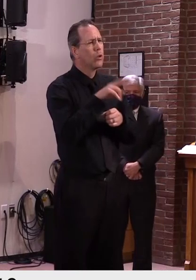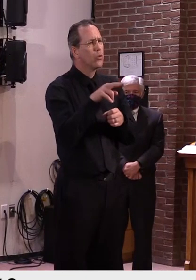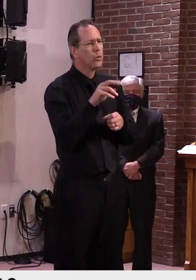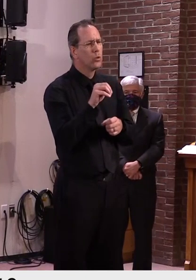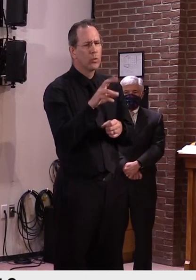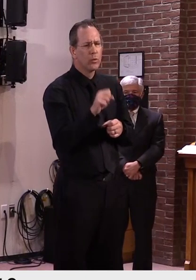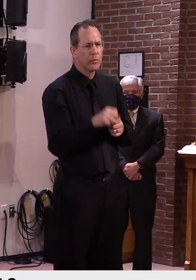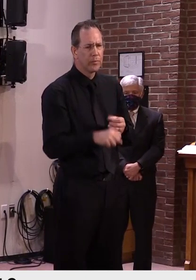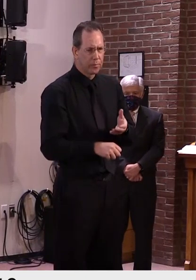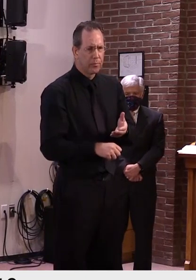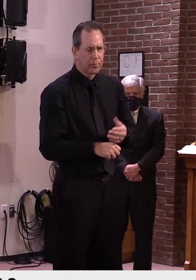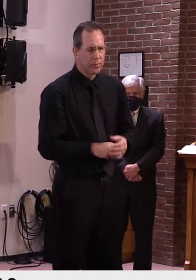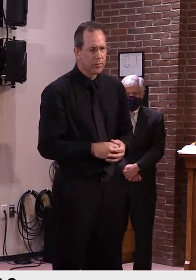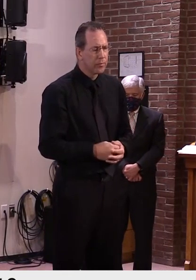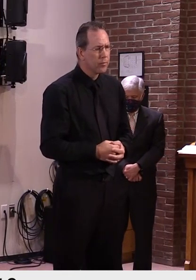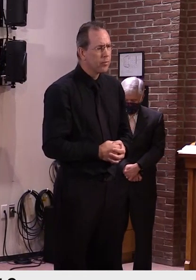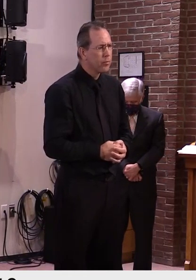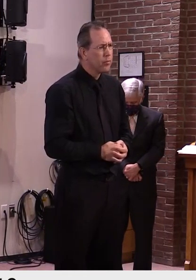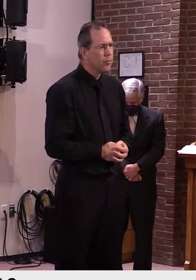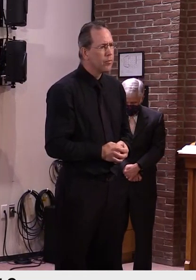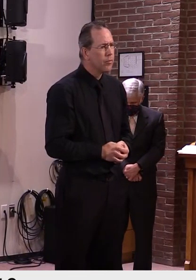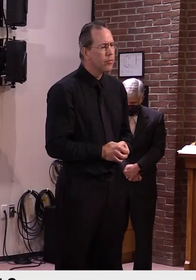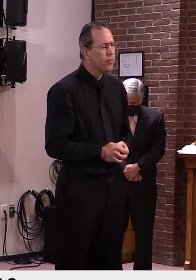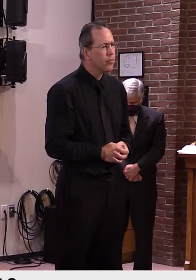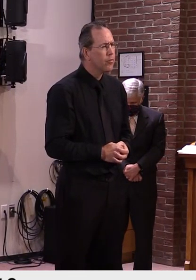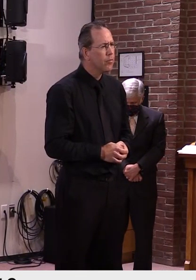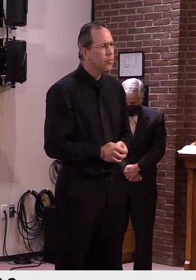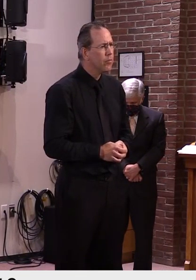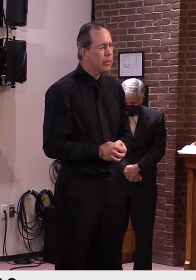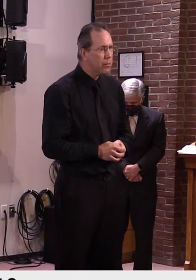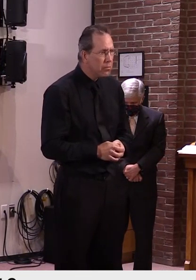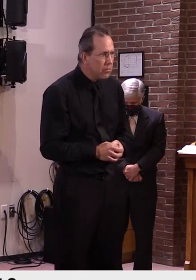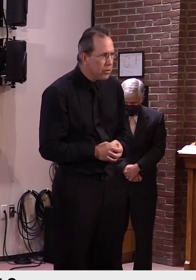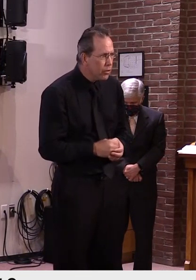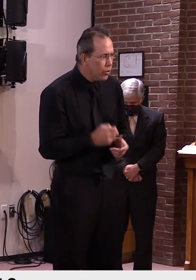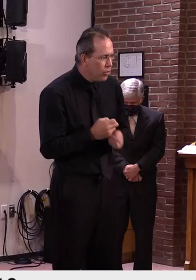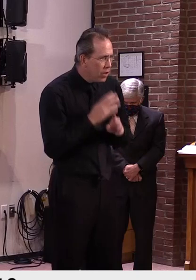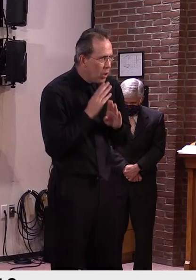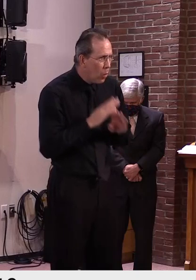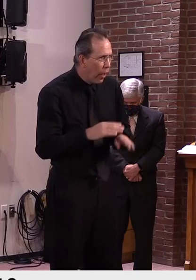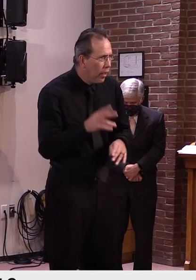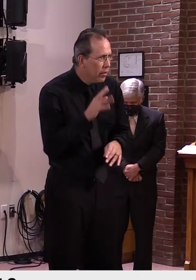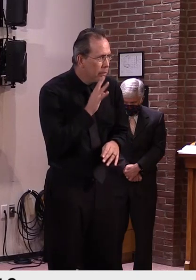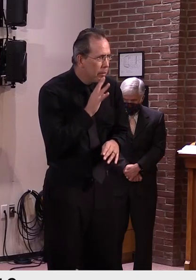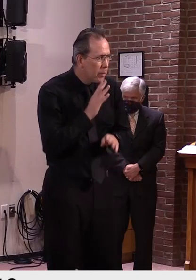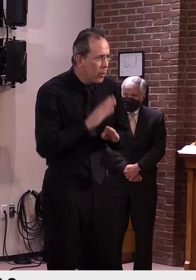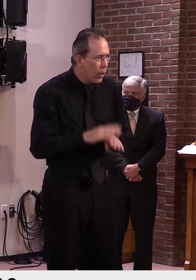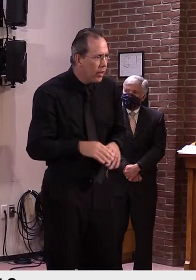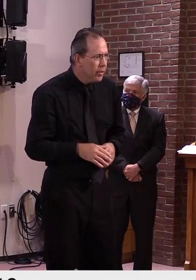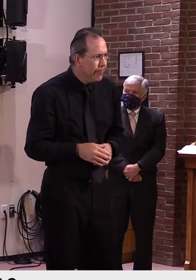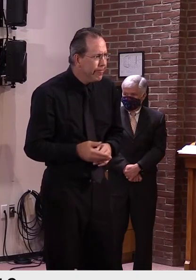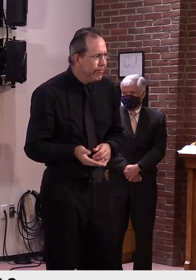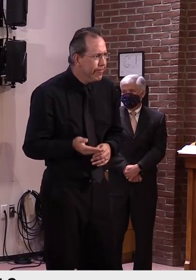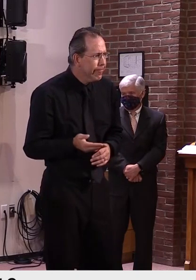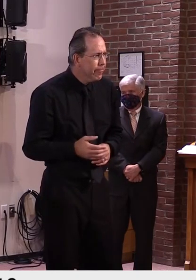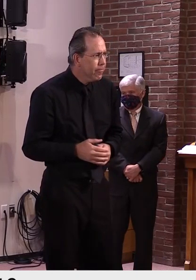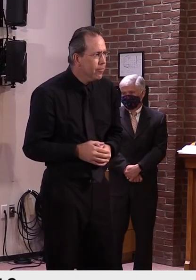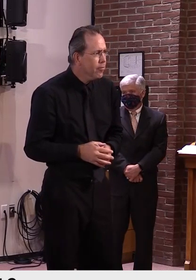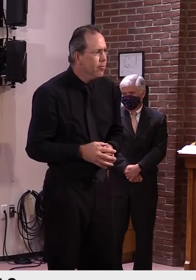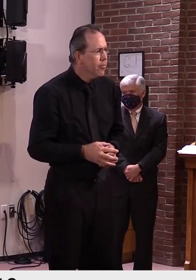All right, Jolie, Local 22. Hi, as we enter the colder months, does Vermont have enough flu vaccines or are